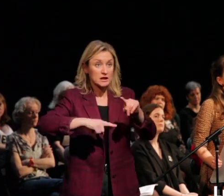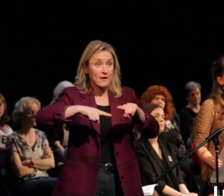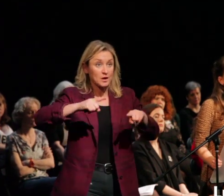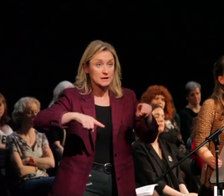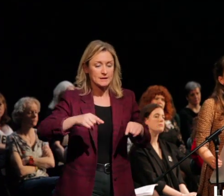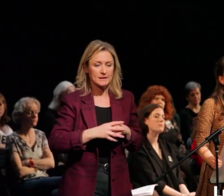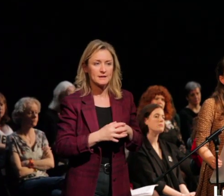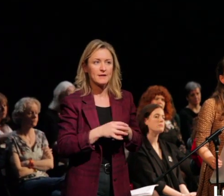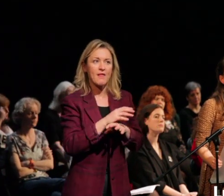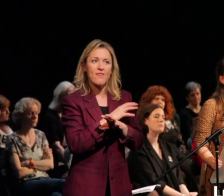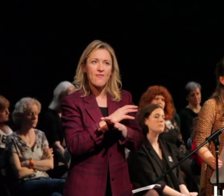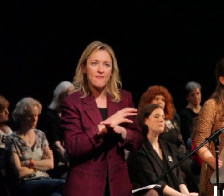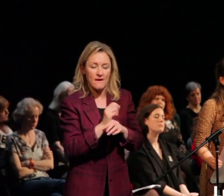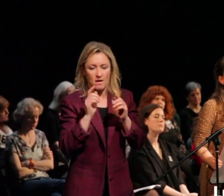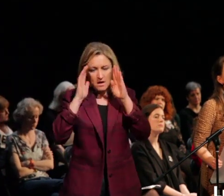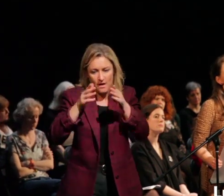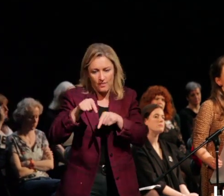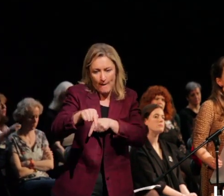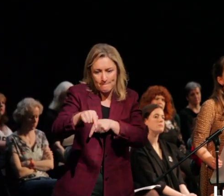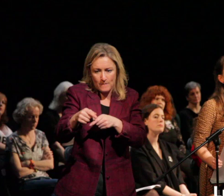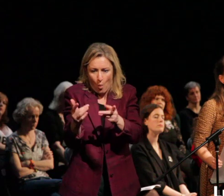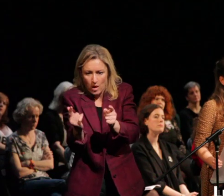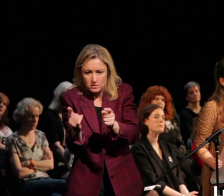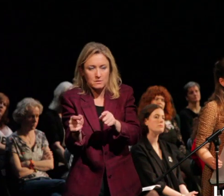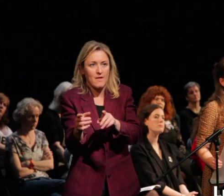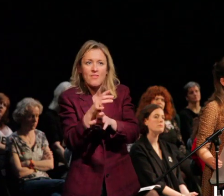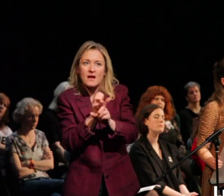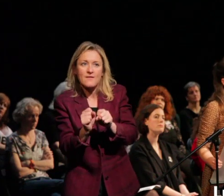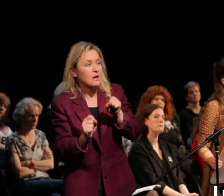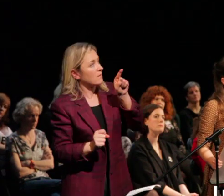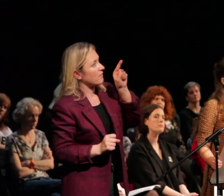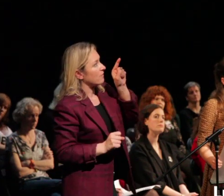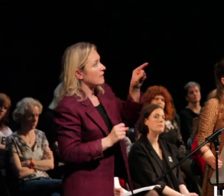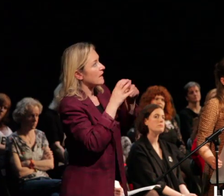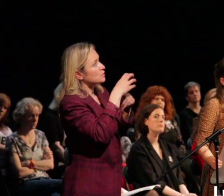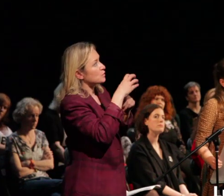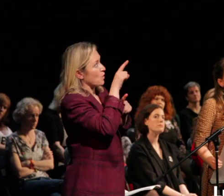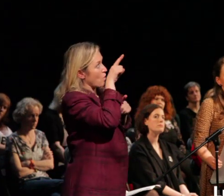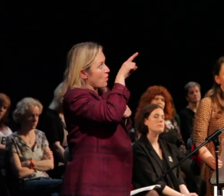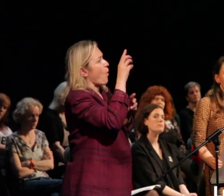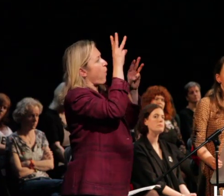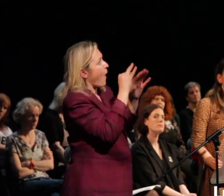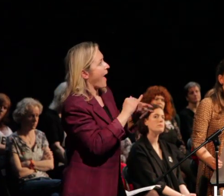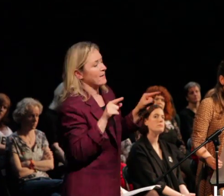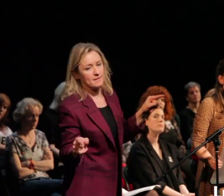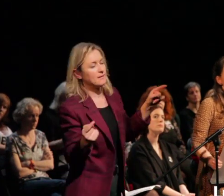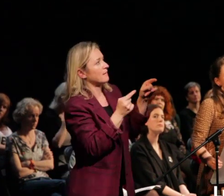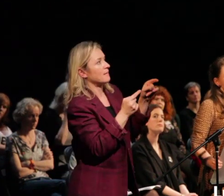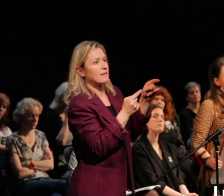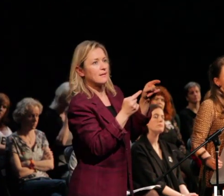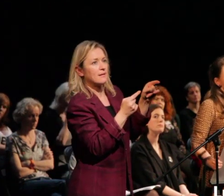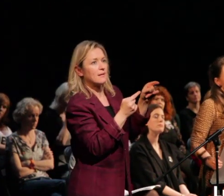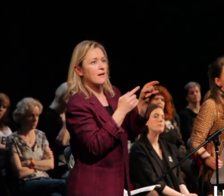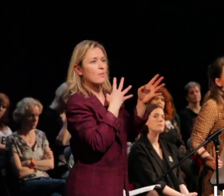encouraged institutions, gatekeepers, to reflect on themselves in tangent with that. To think, how do we make